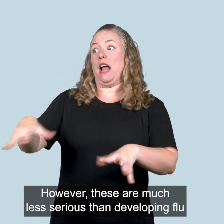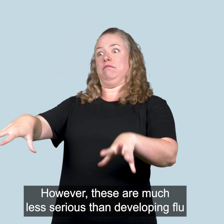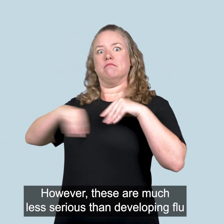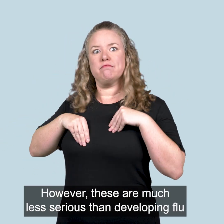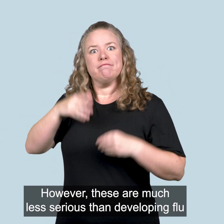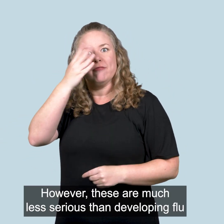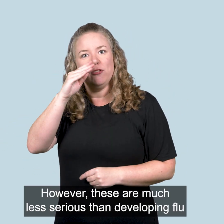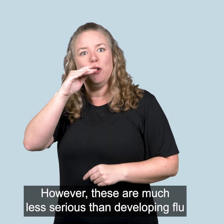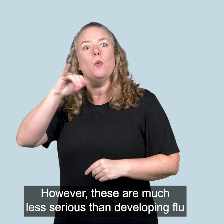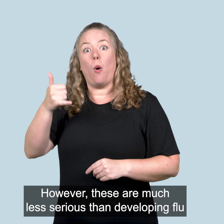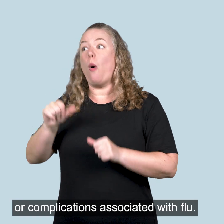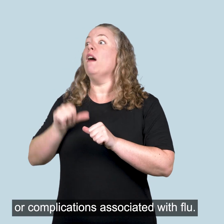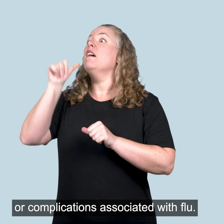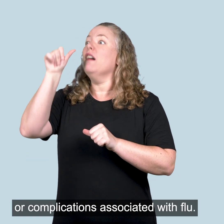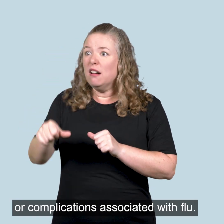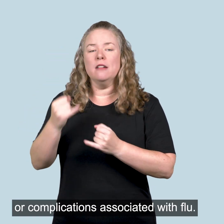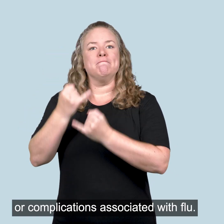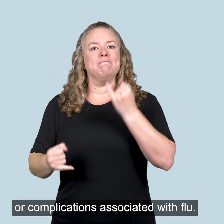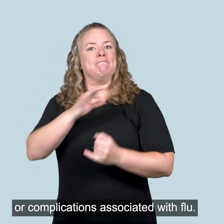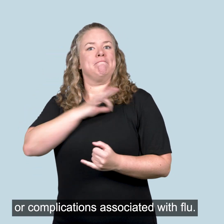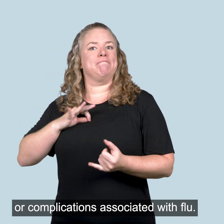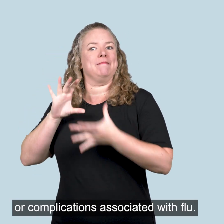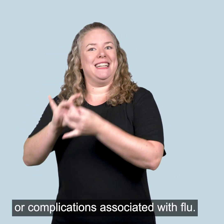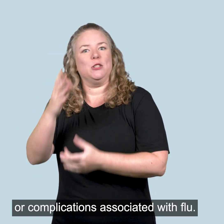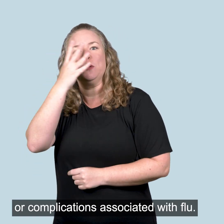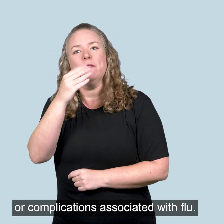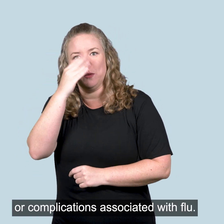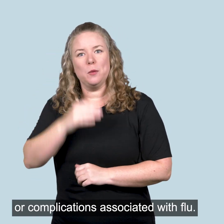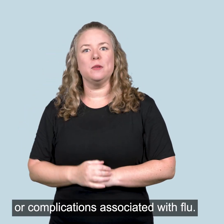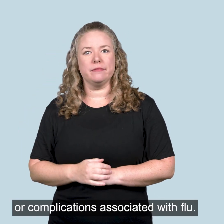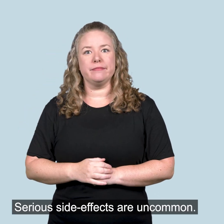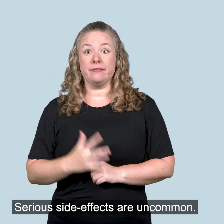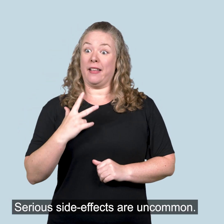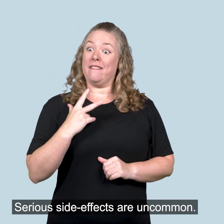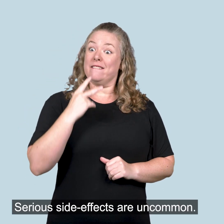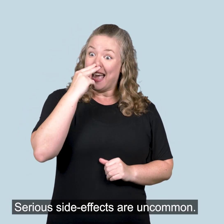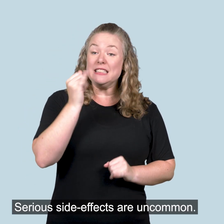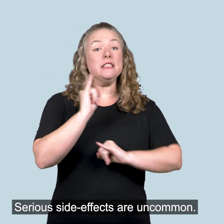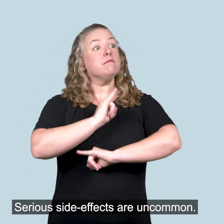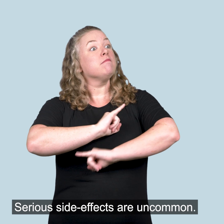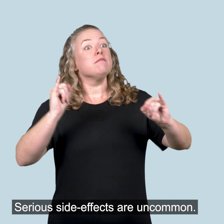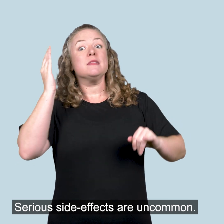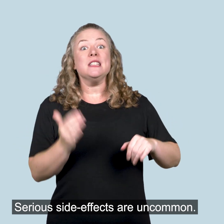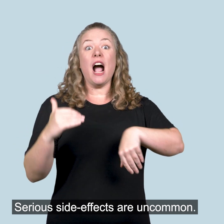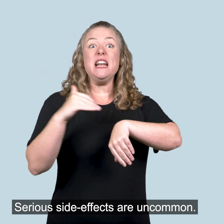developing flu or complications associated with flu. Serious side effects are uncommon.